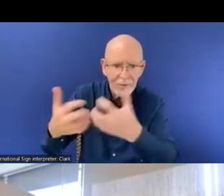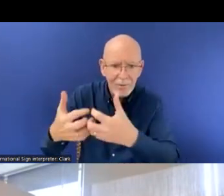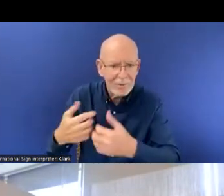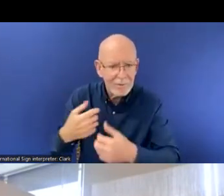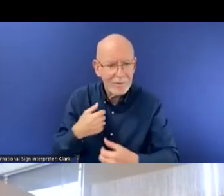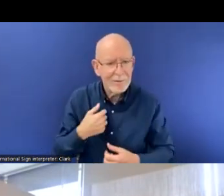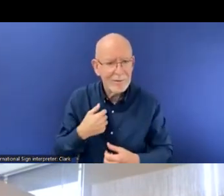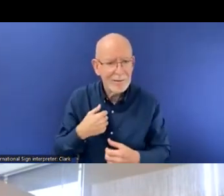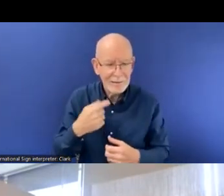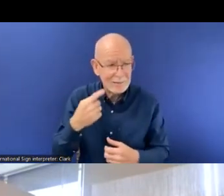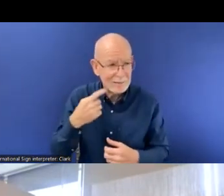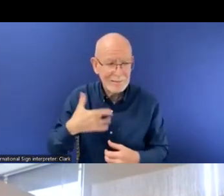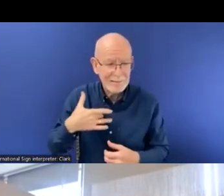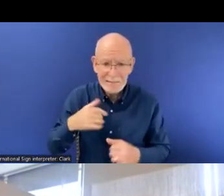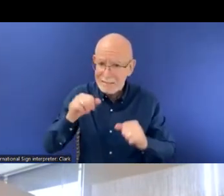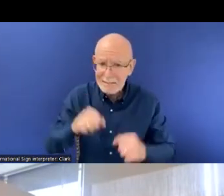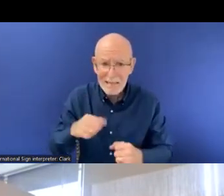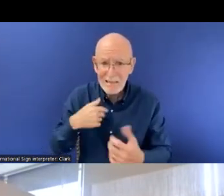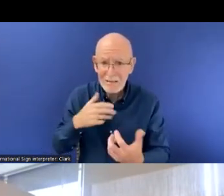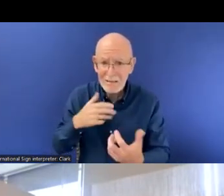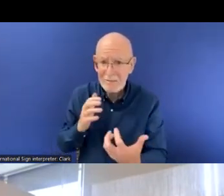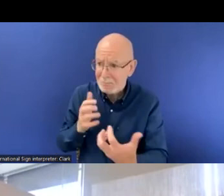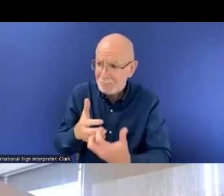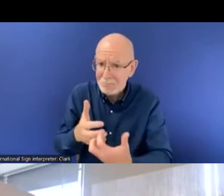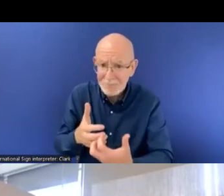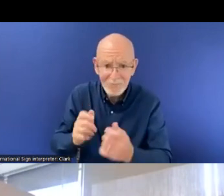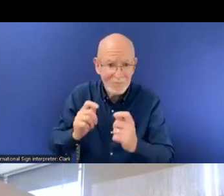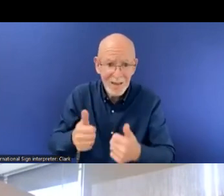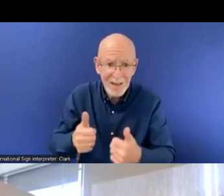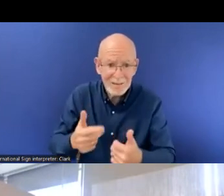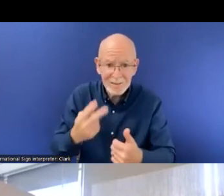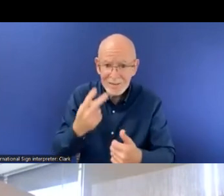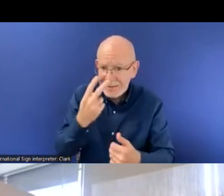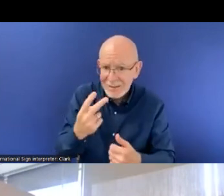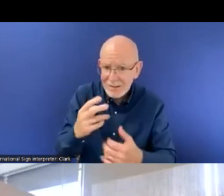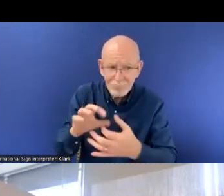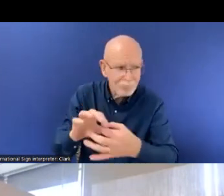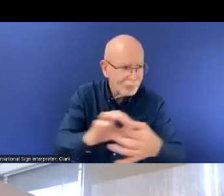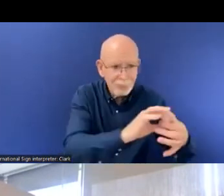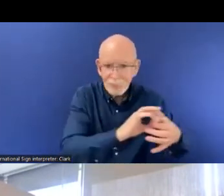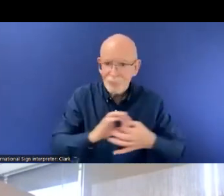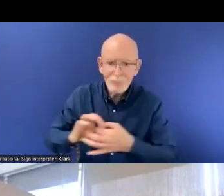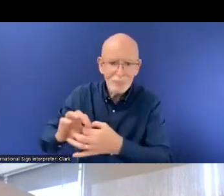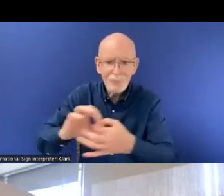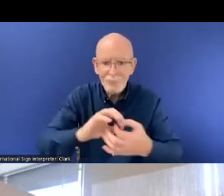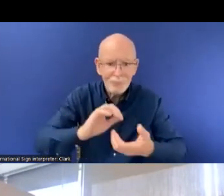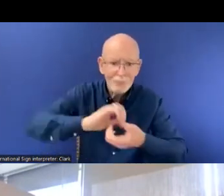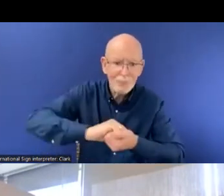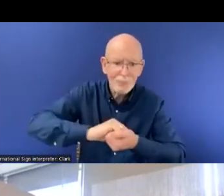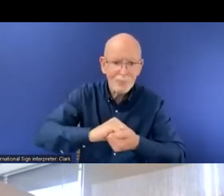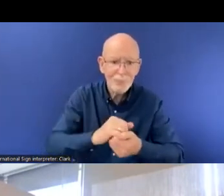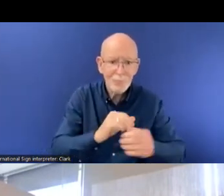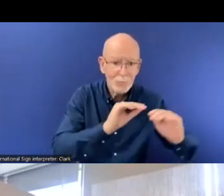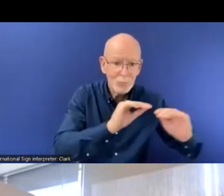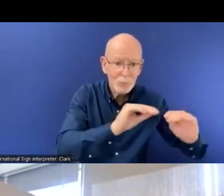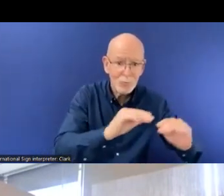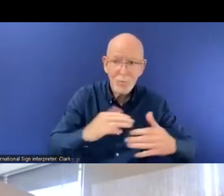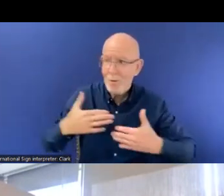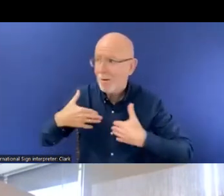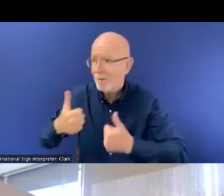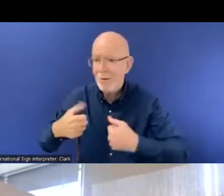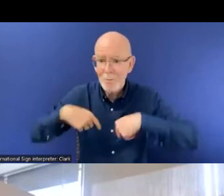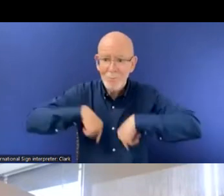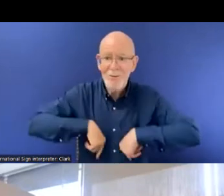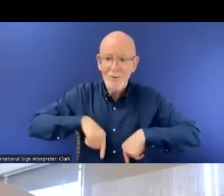between education and health ministries and civil society, really. It should be at the cutting edge of advocacy.